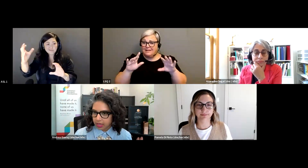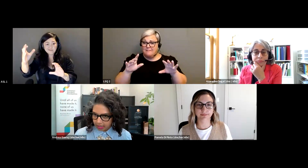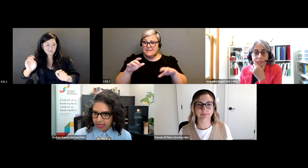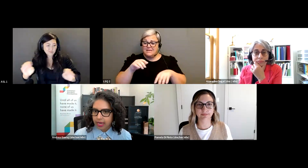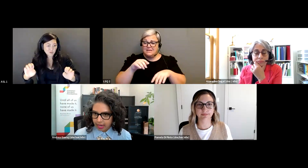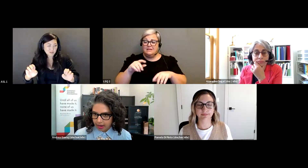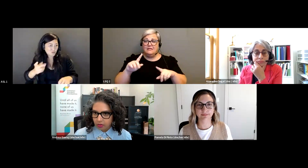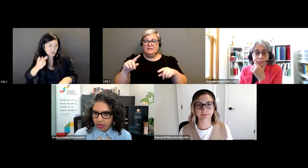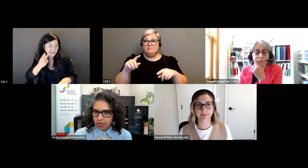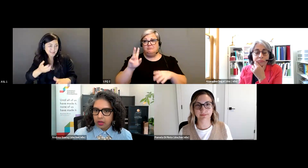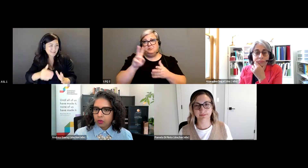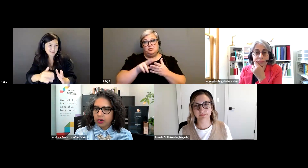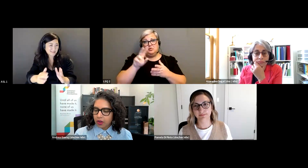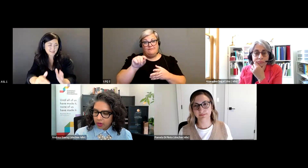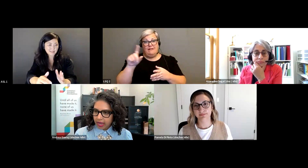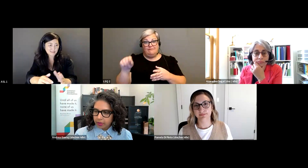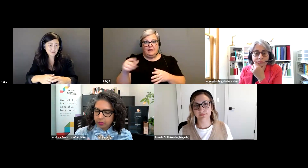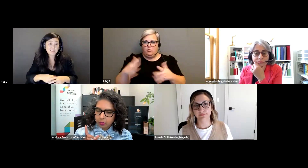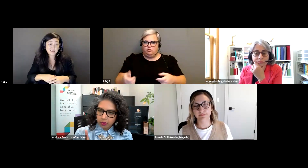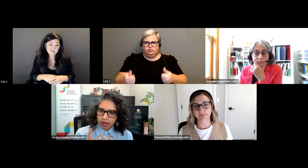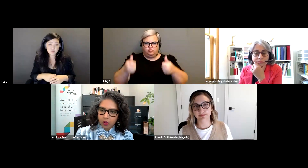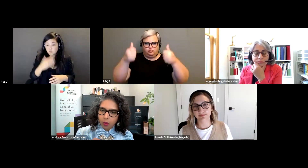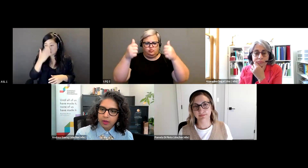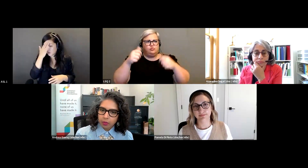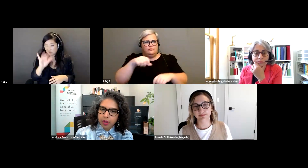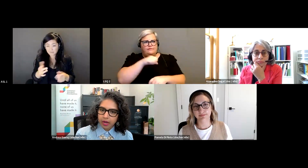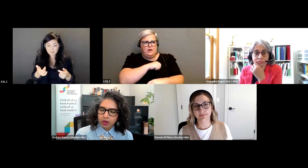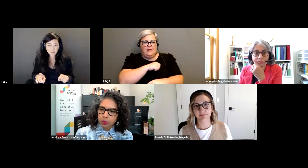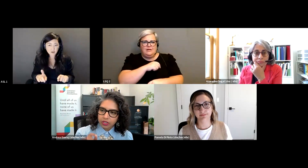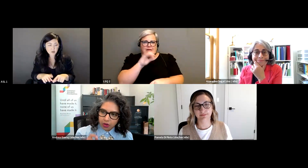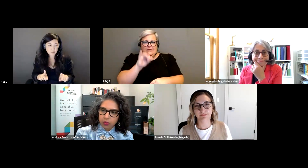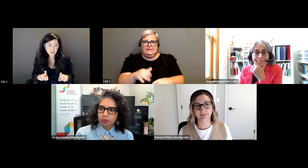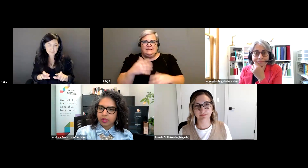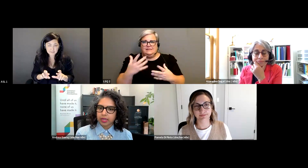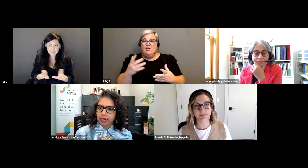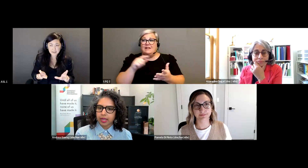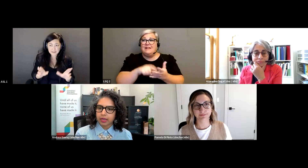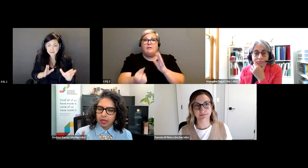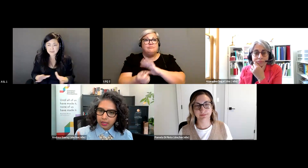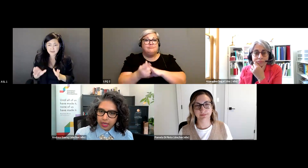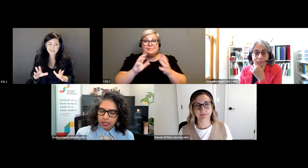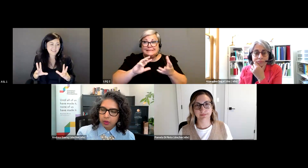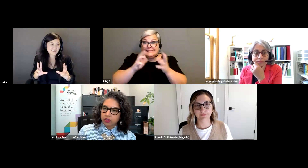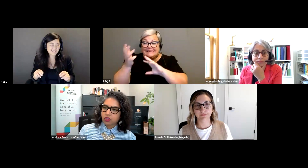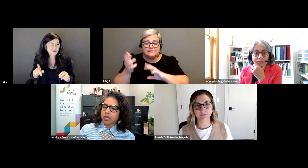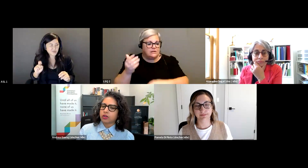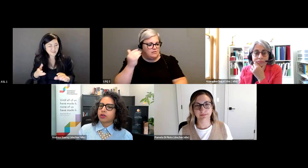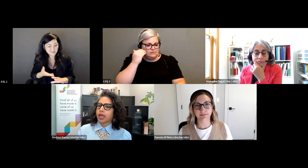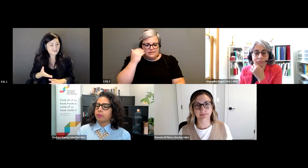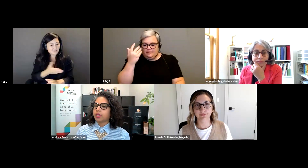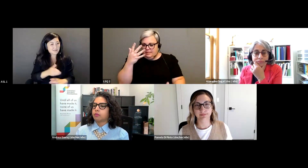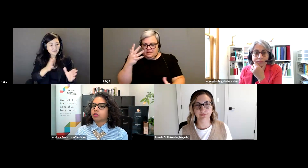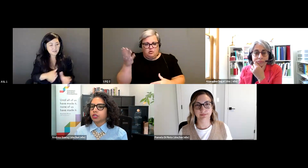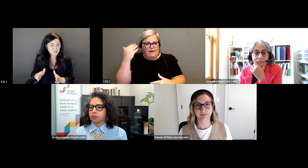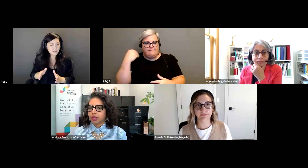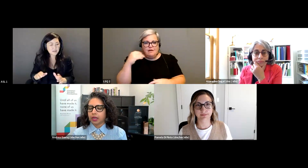and we're seeing it again now. We know it happens, but we're not quite prepared. We don't plan ahead. Tell us about this gender